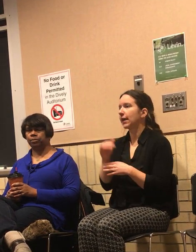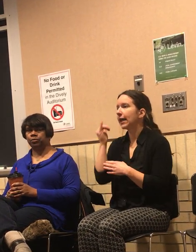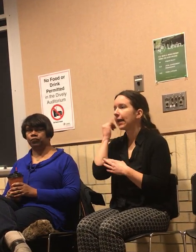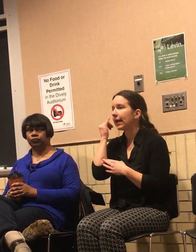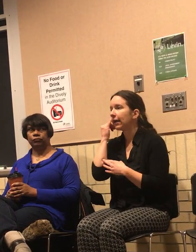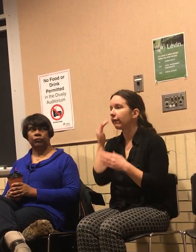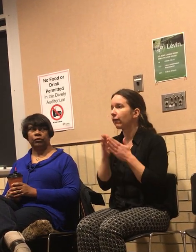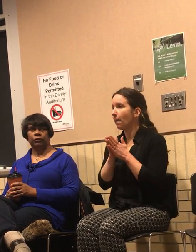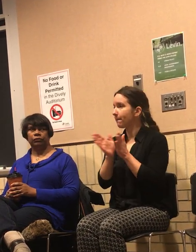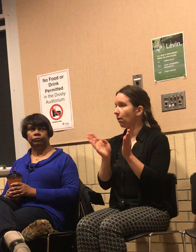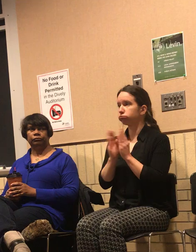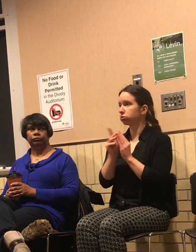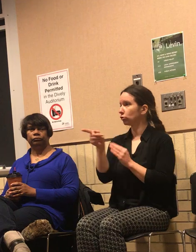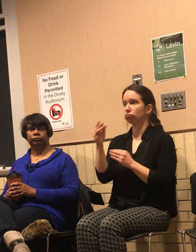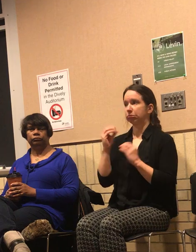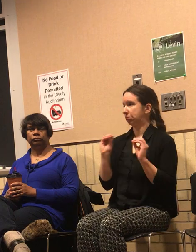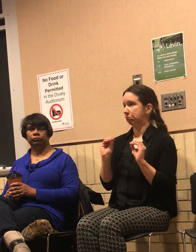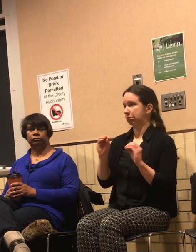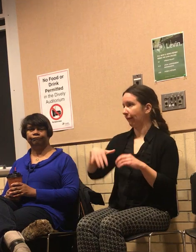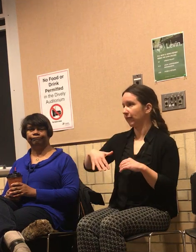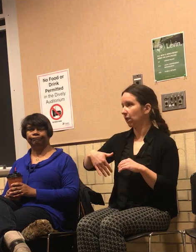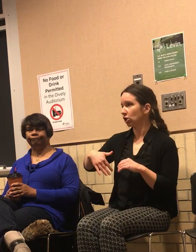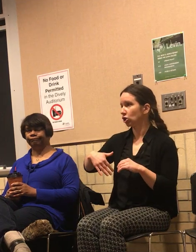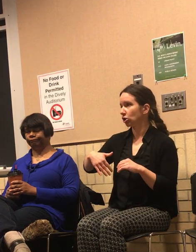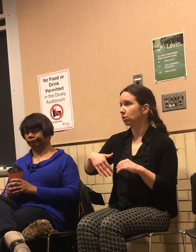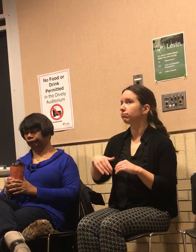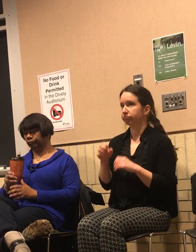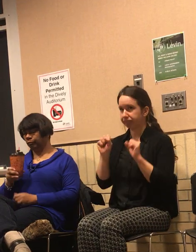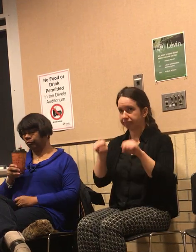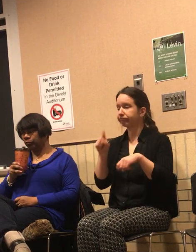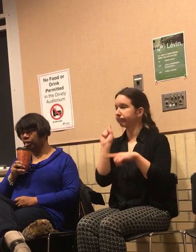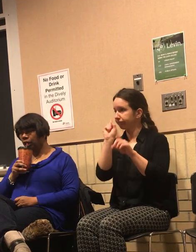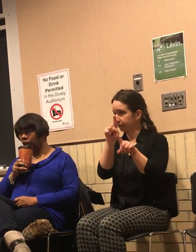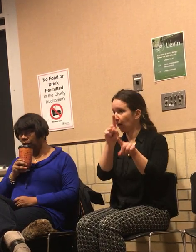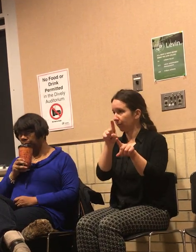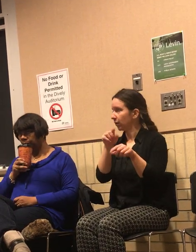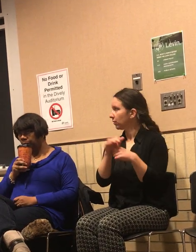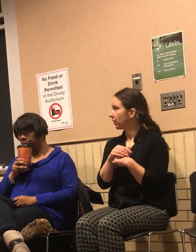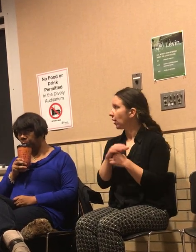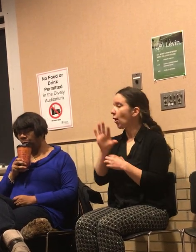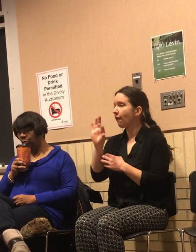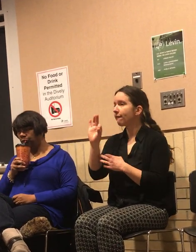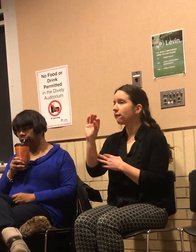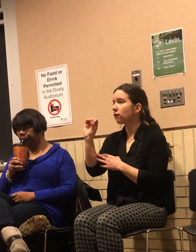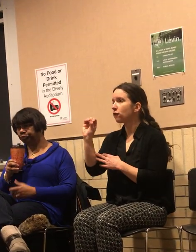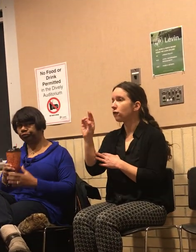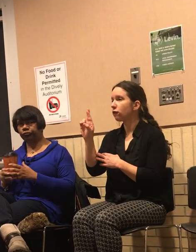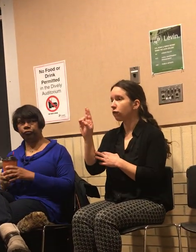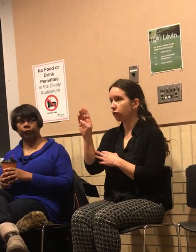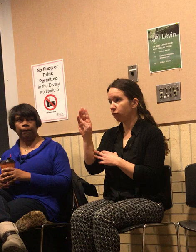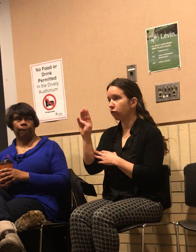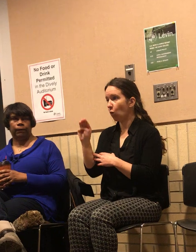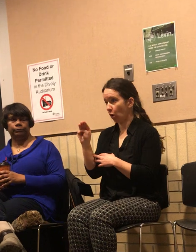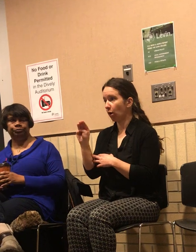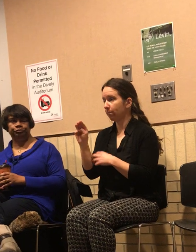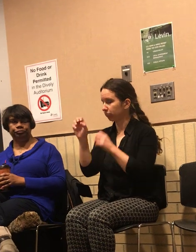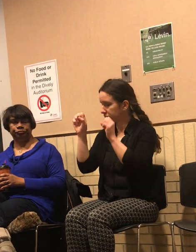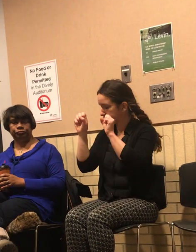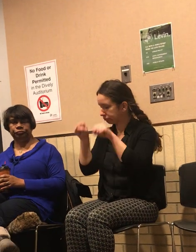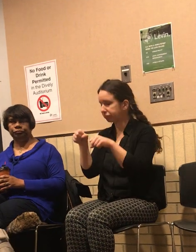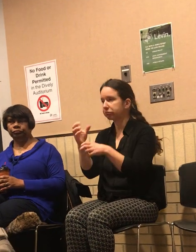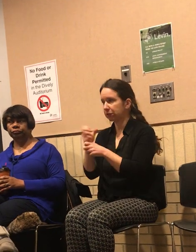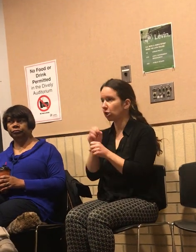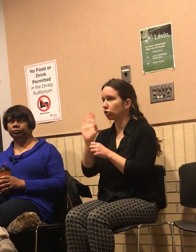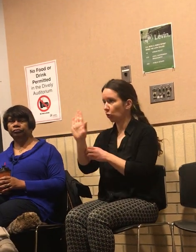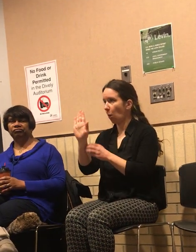you have some time available tomorrow evening from 4 to 6, there is going to be a forum and you can get your public meeting taken care of. I posted